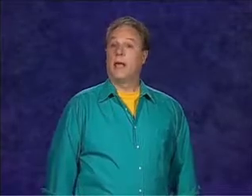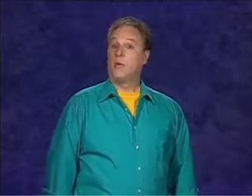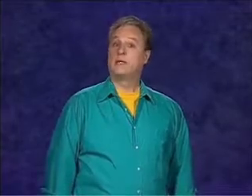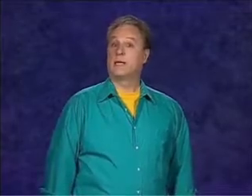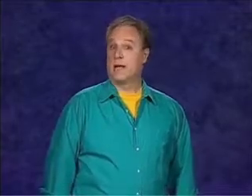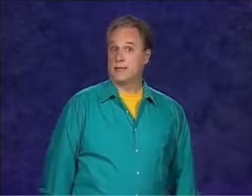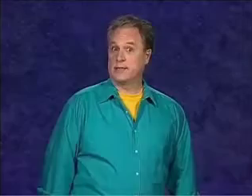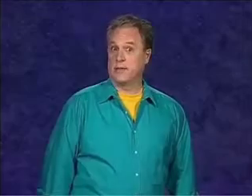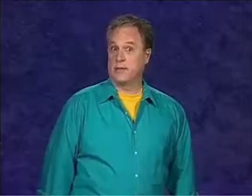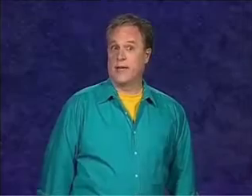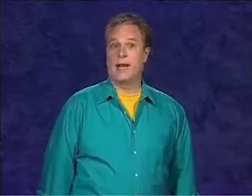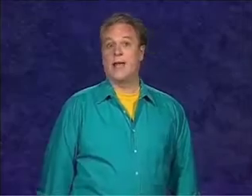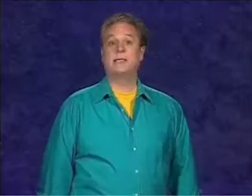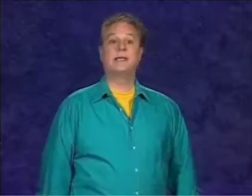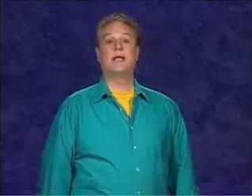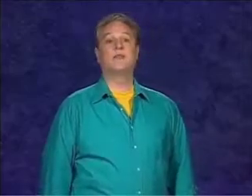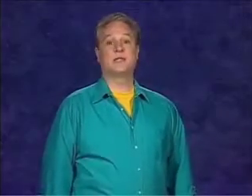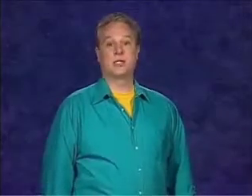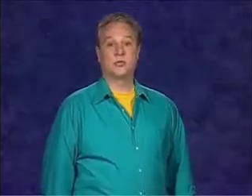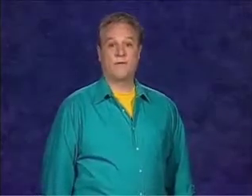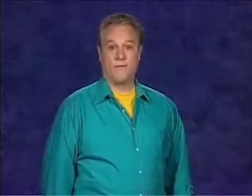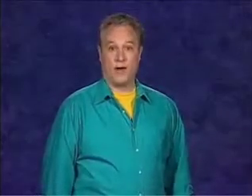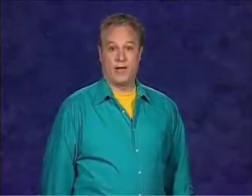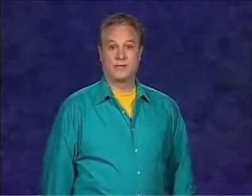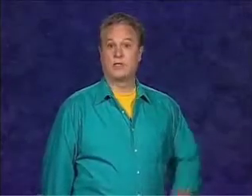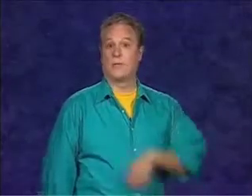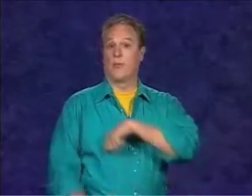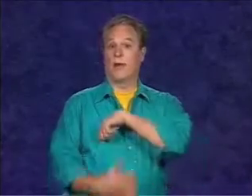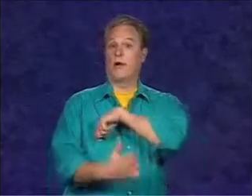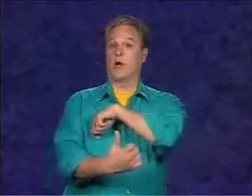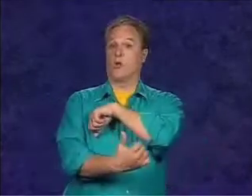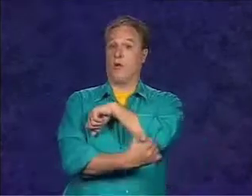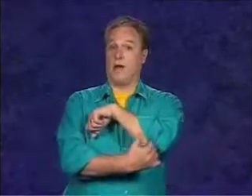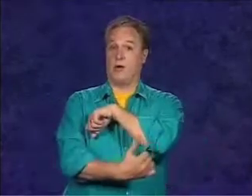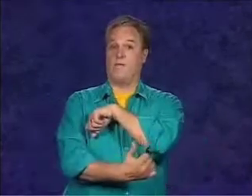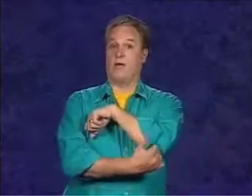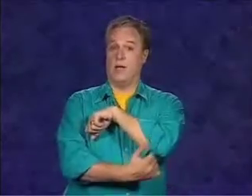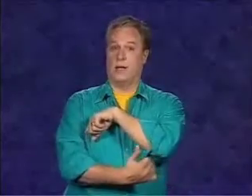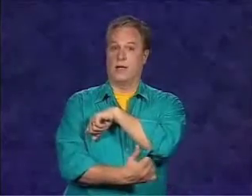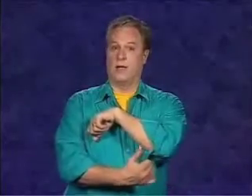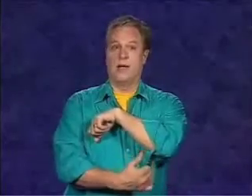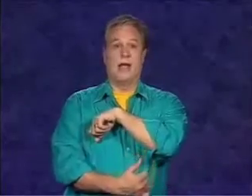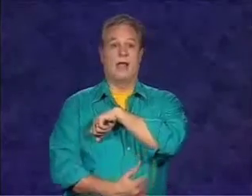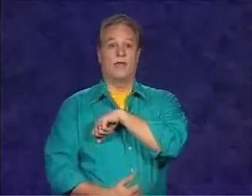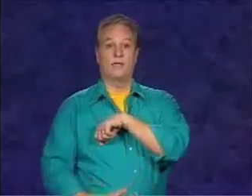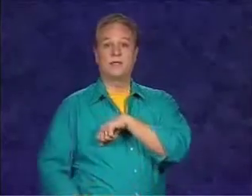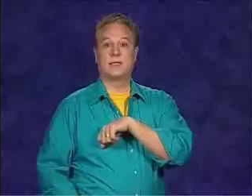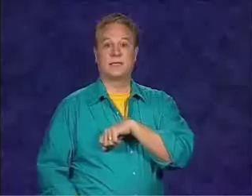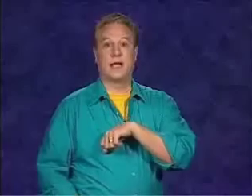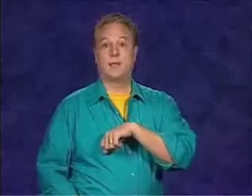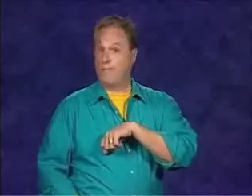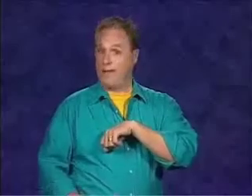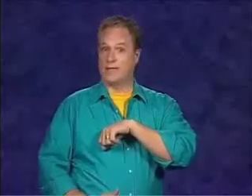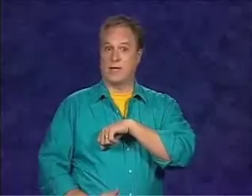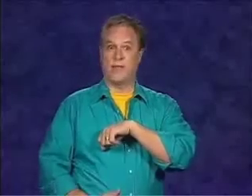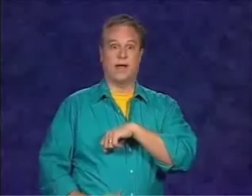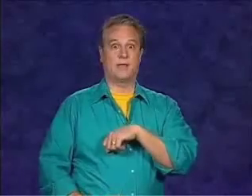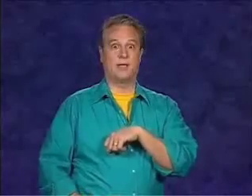It was a custom in 18th century France to break a cracker for luck, and this is a sign based on that